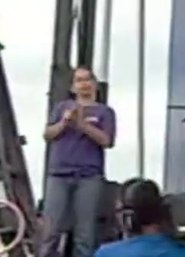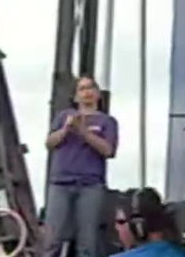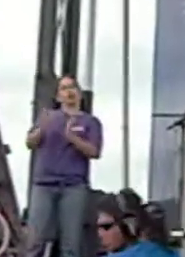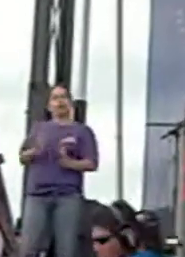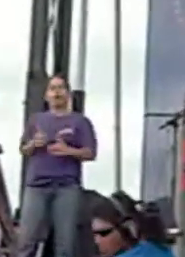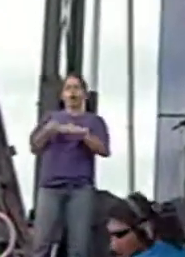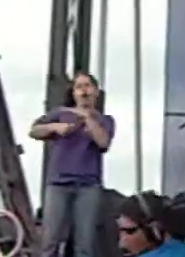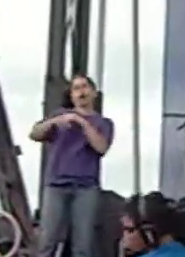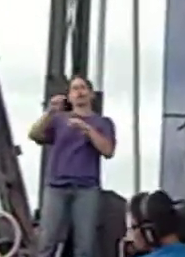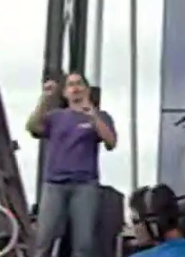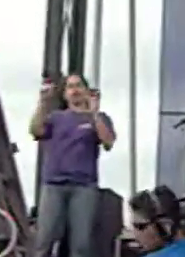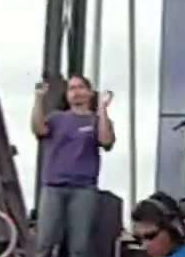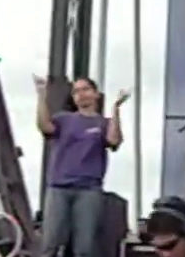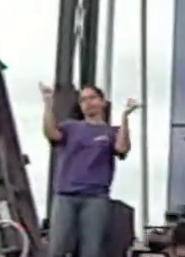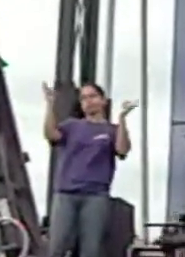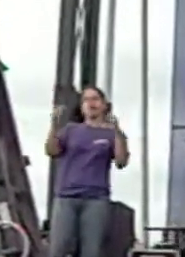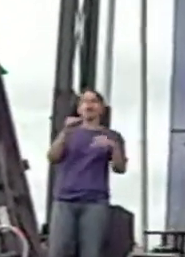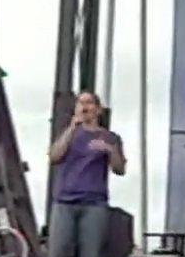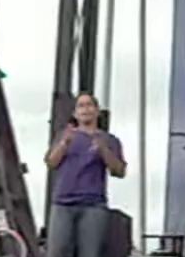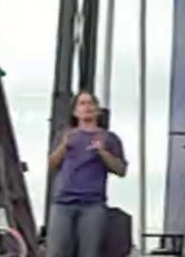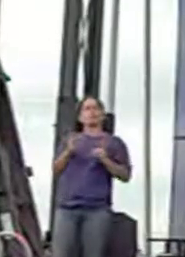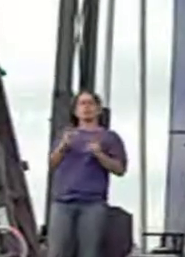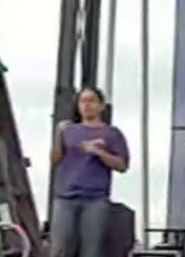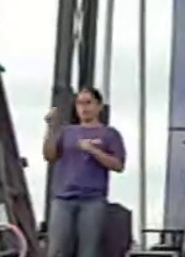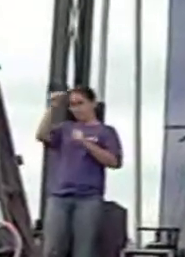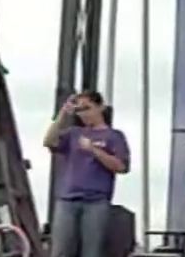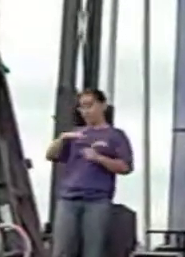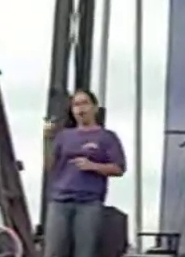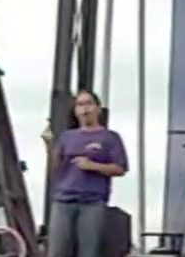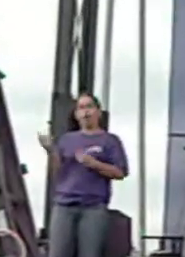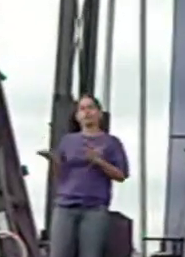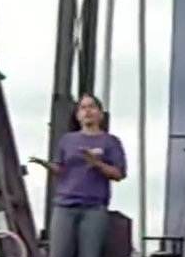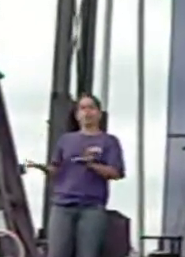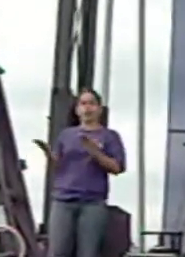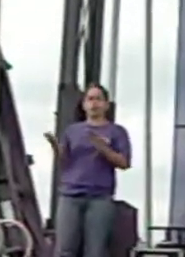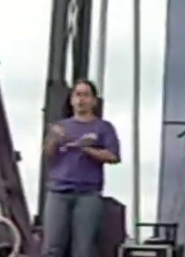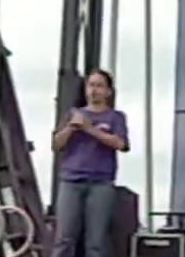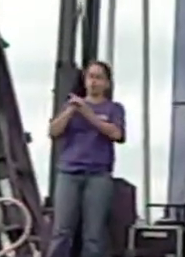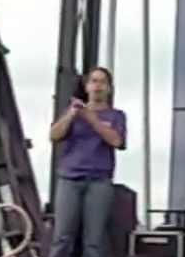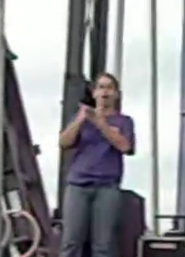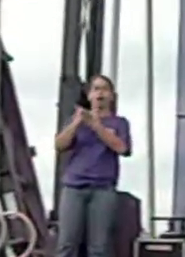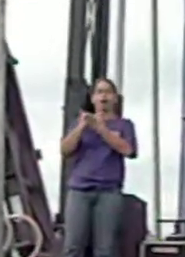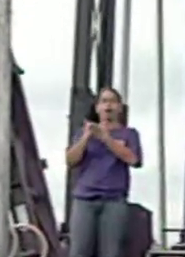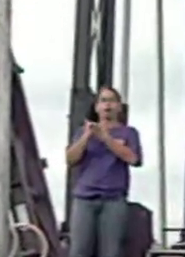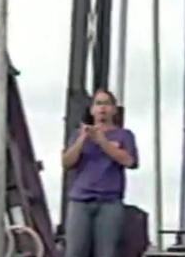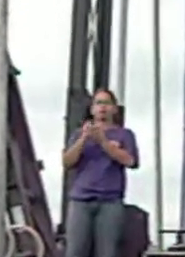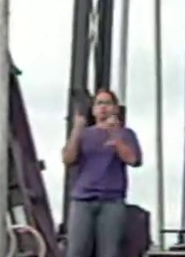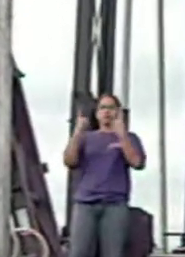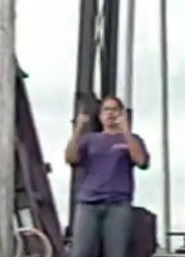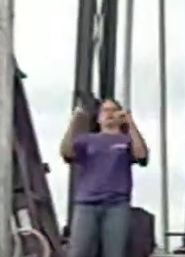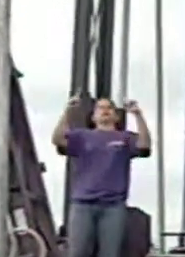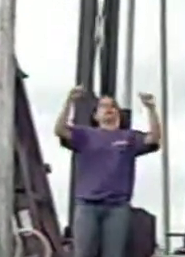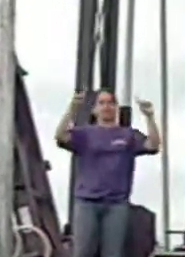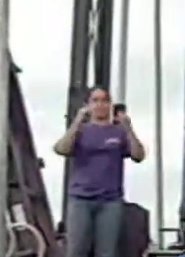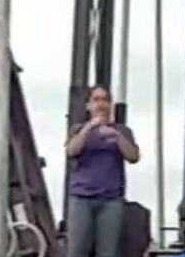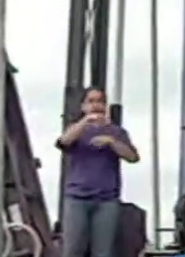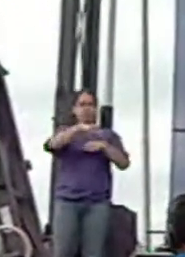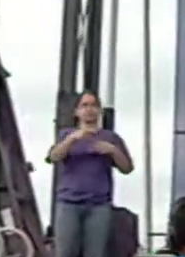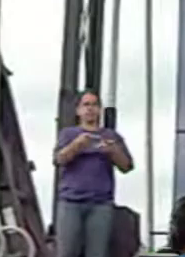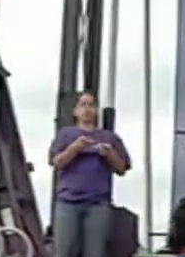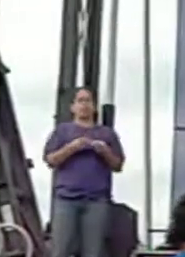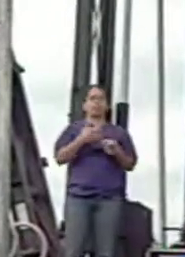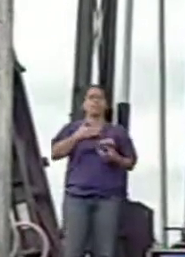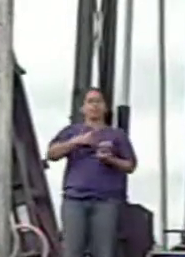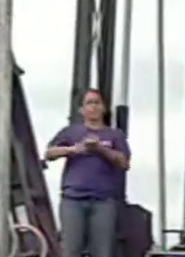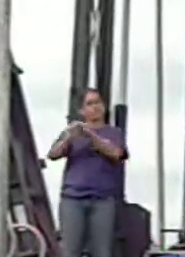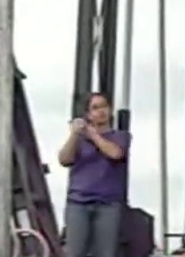underprivileged, someone who has always been there to help bring about the success of Morgan's Wonderland, and that is my